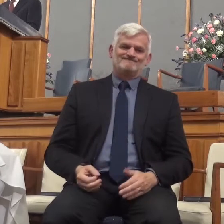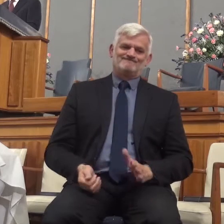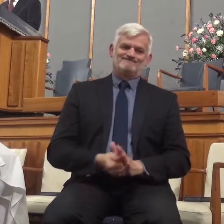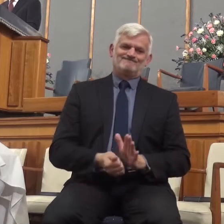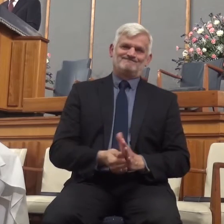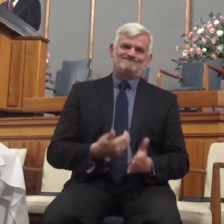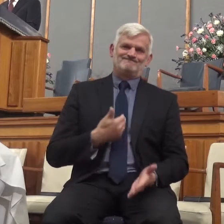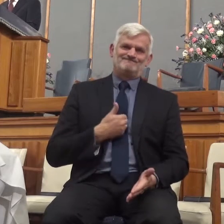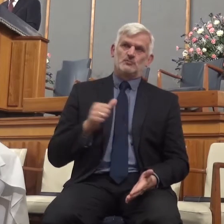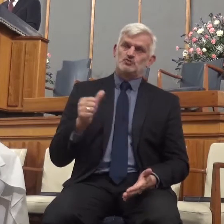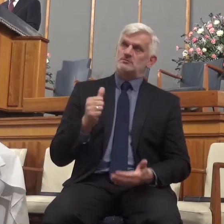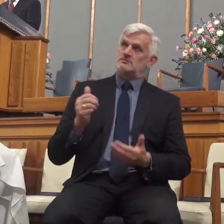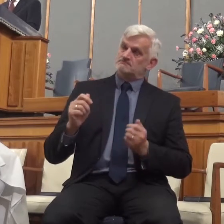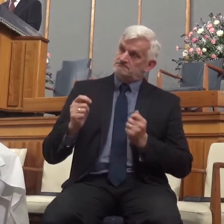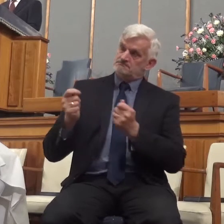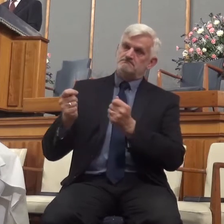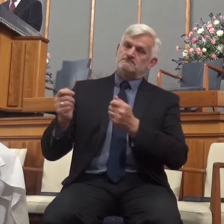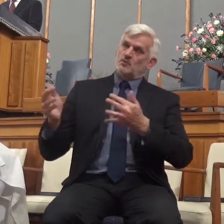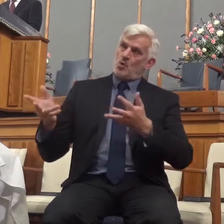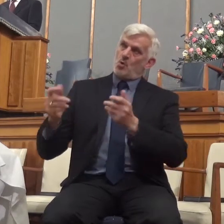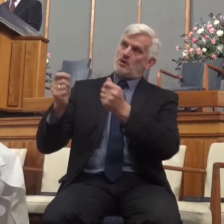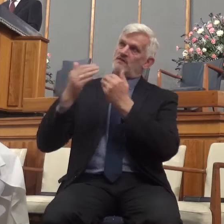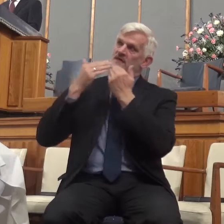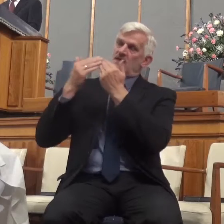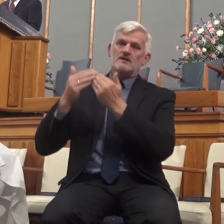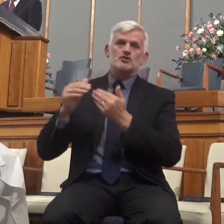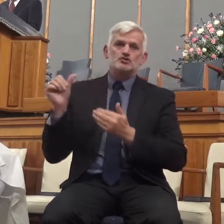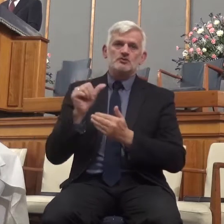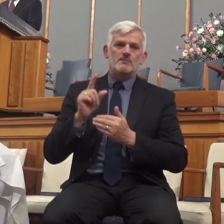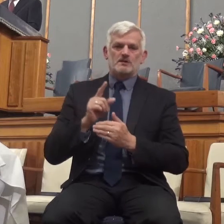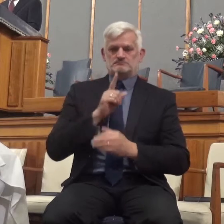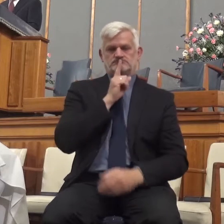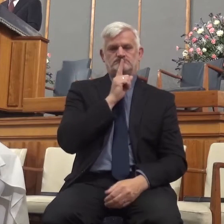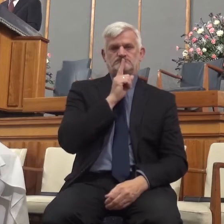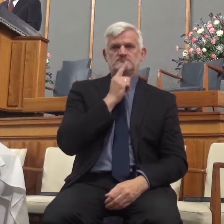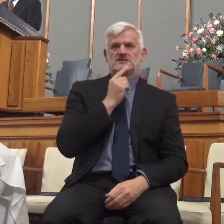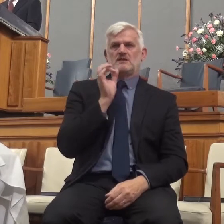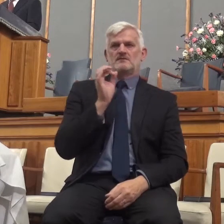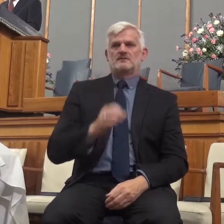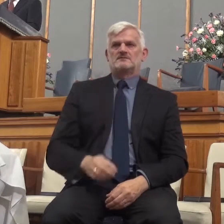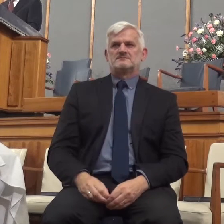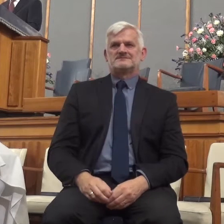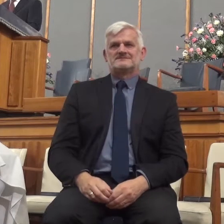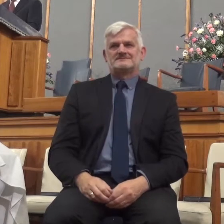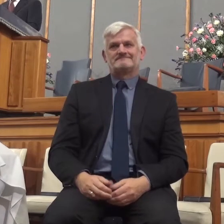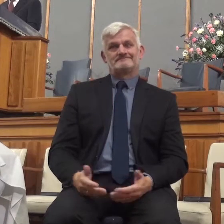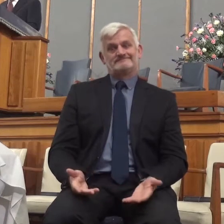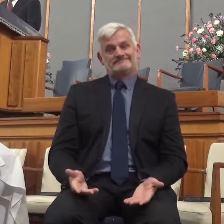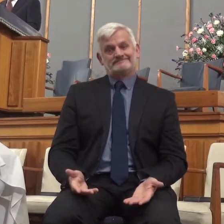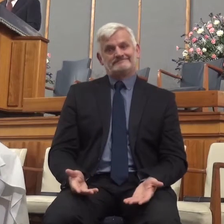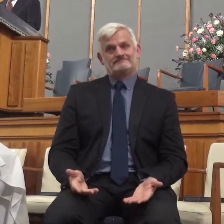the glory and the credit for them. But there are many things which we can only obtain from God